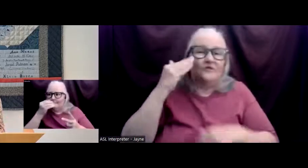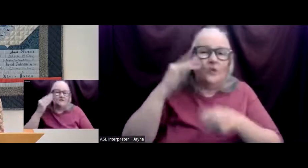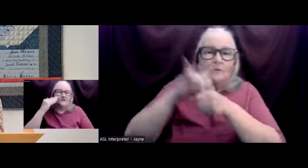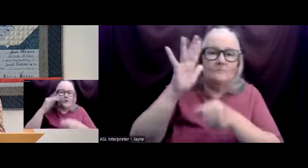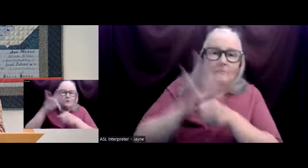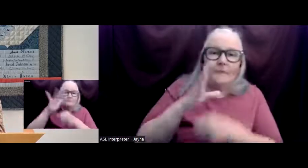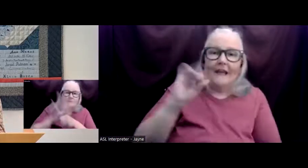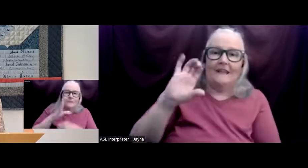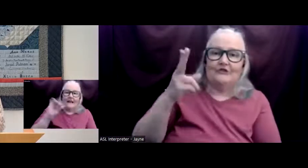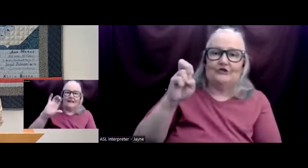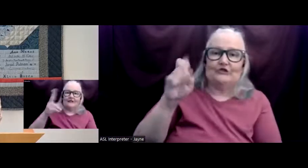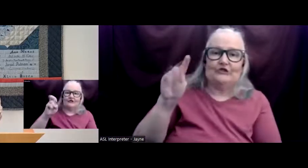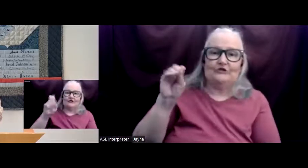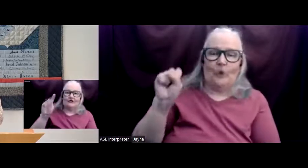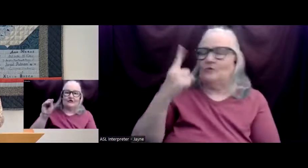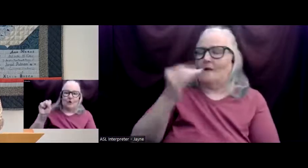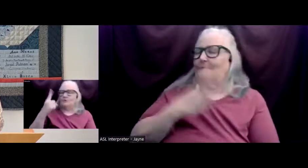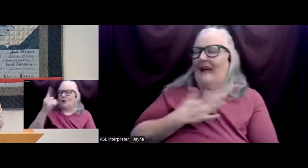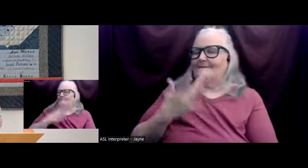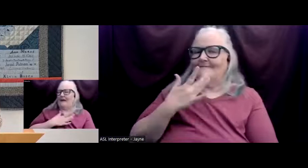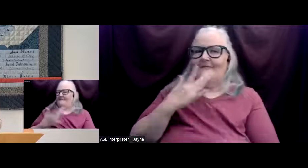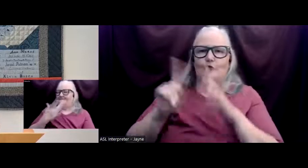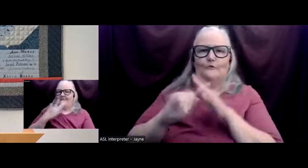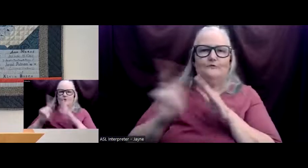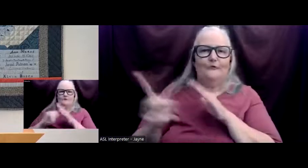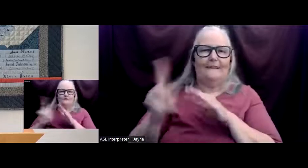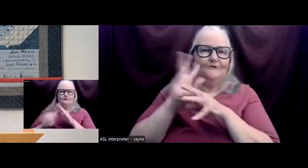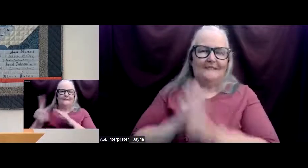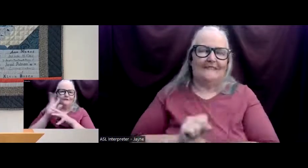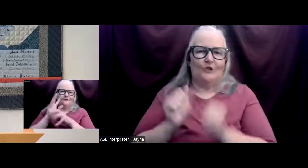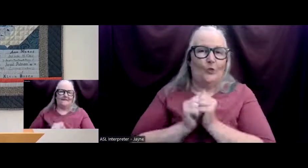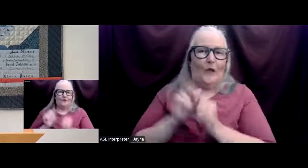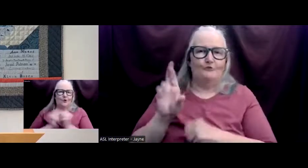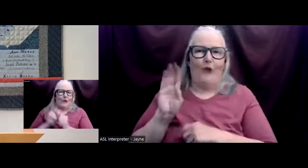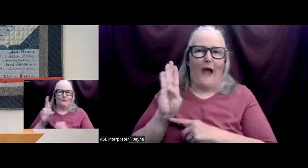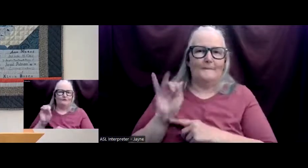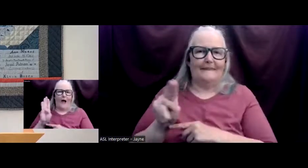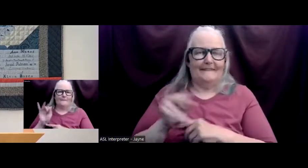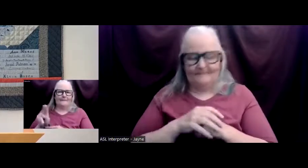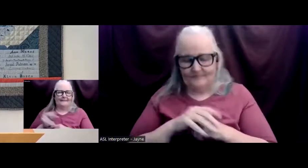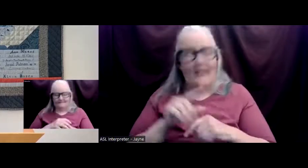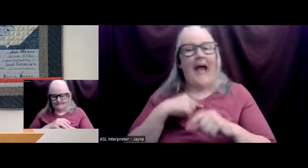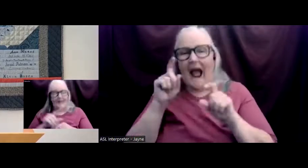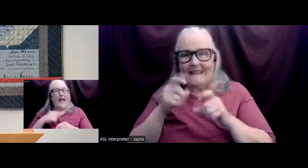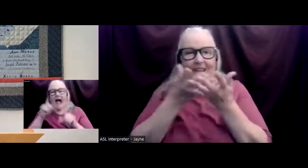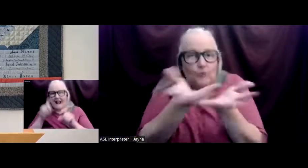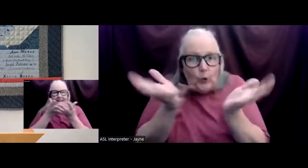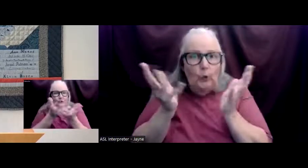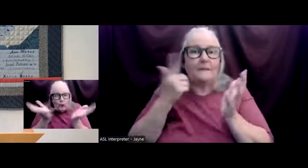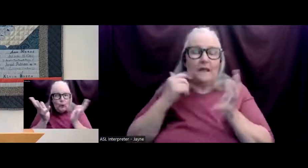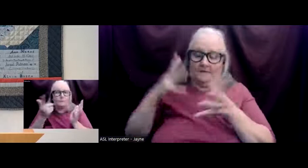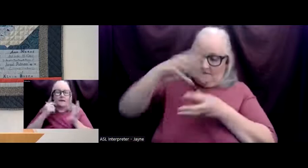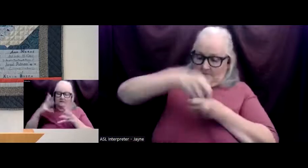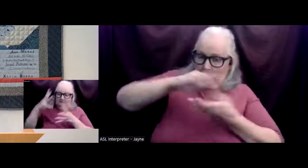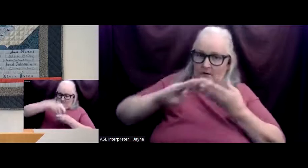has become one of my favorite Catoctin traditions. I need you because being part of a community brings out